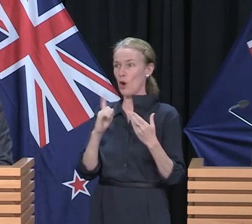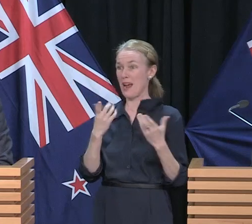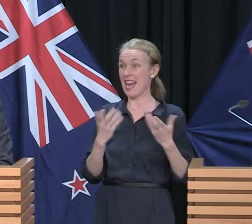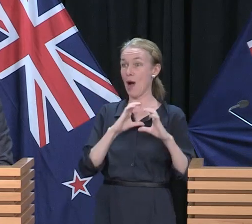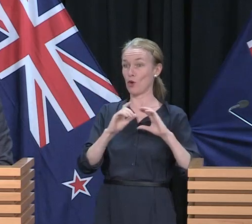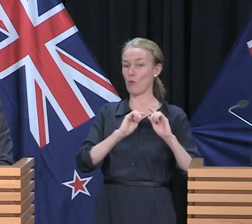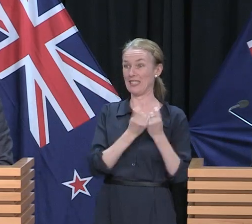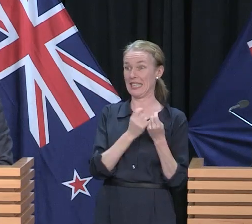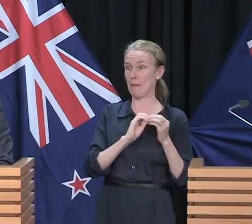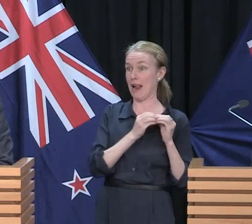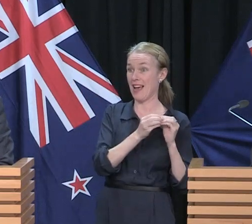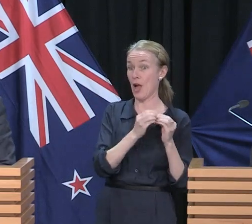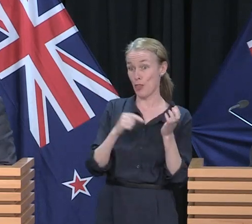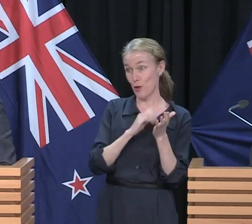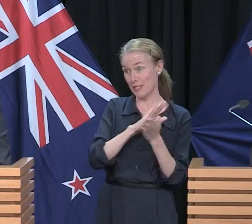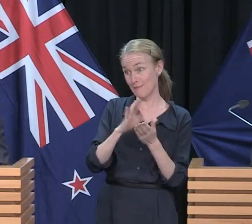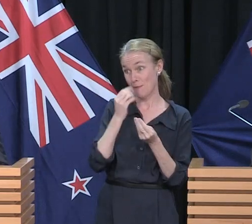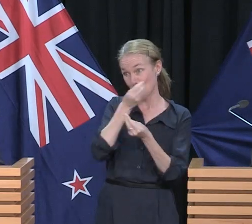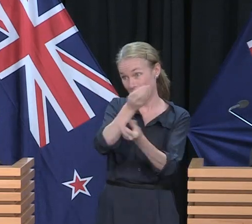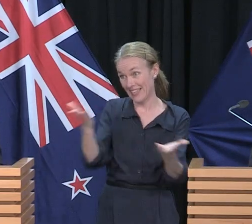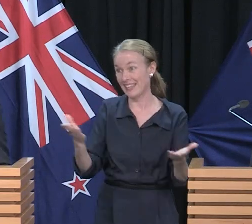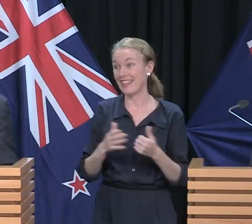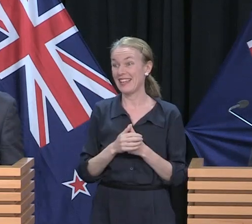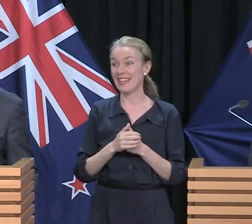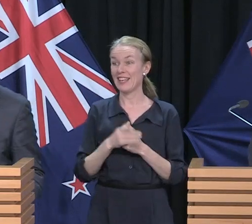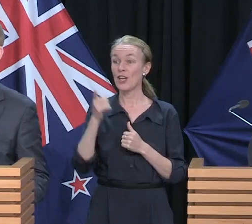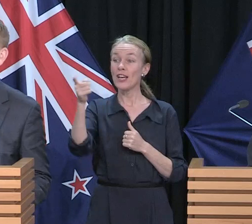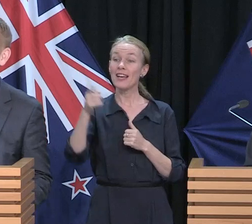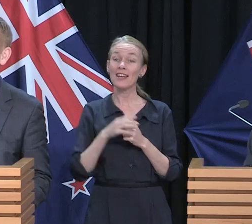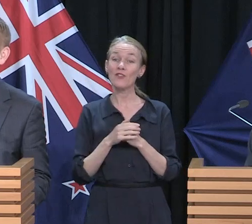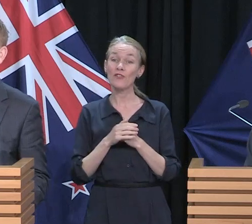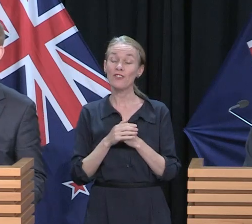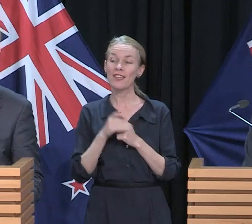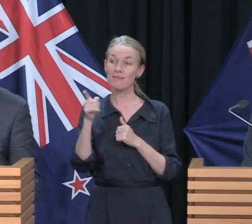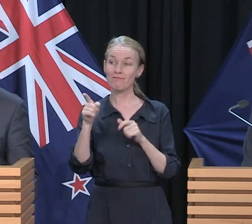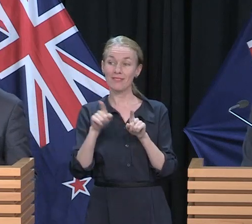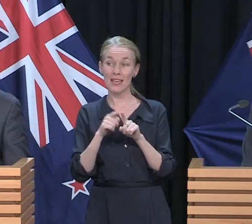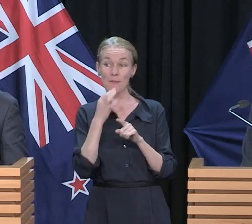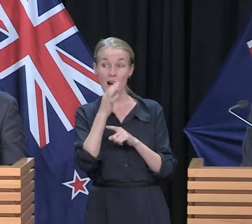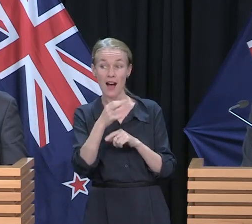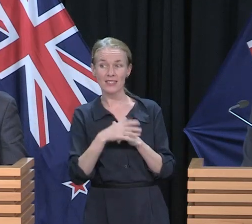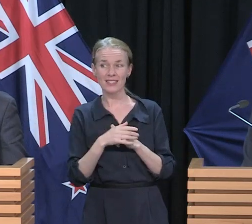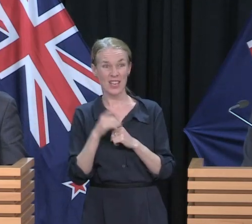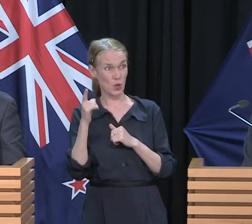with some options, so maybe Thursday I can divulge that closer to match day. Minister, are you concerned at all about someone trying to put a big